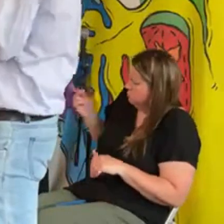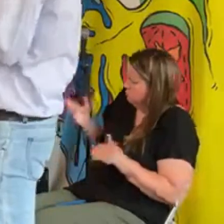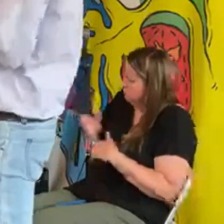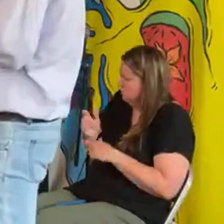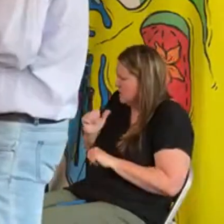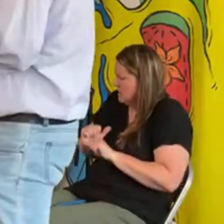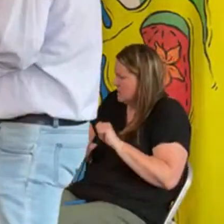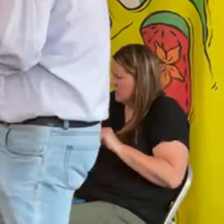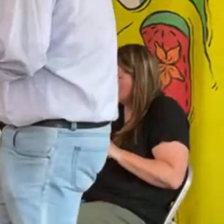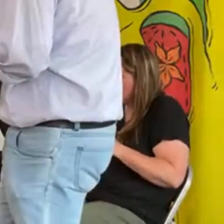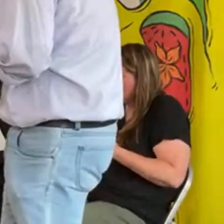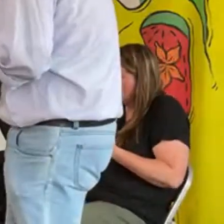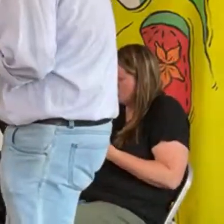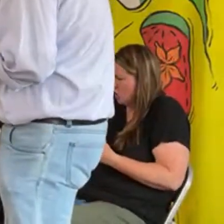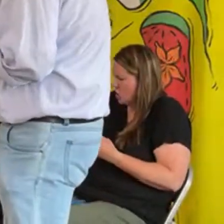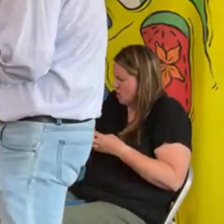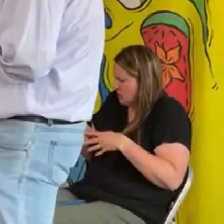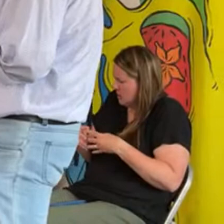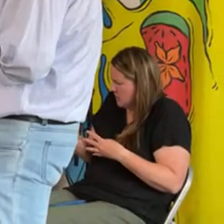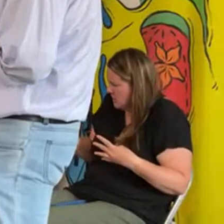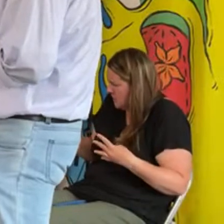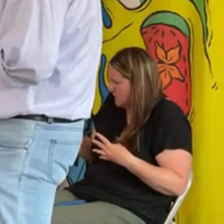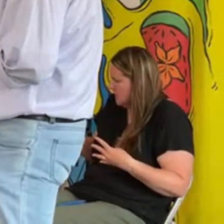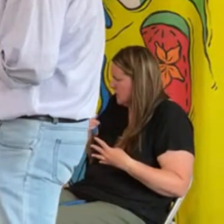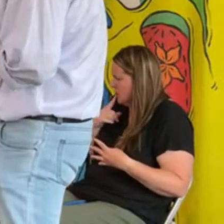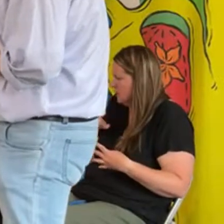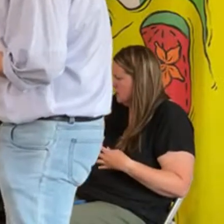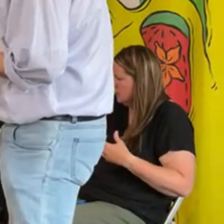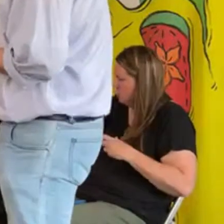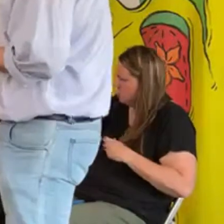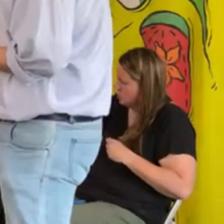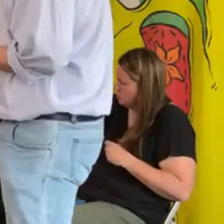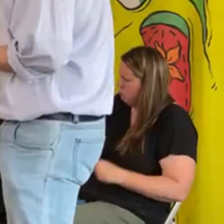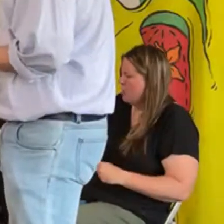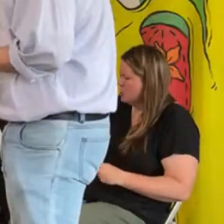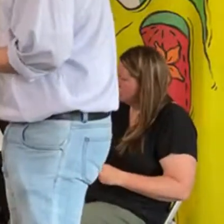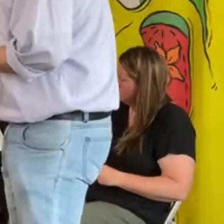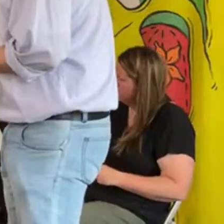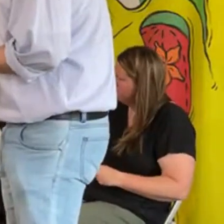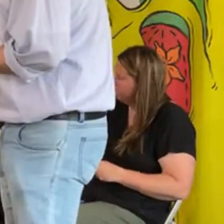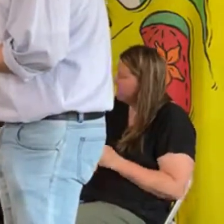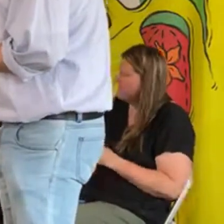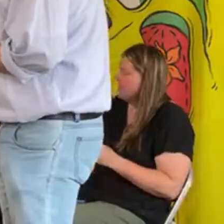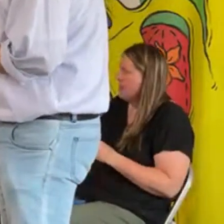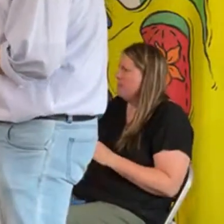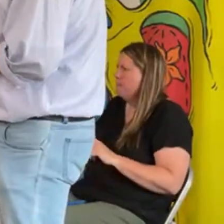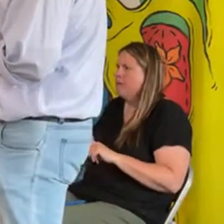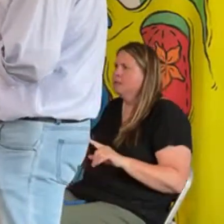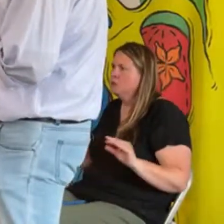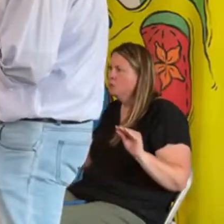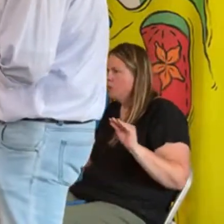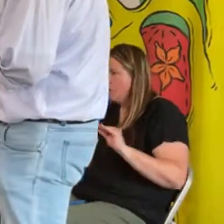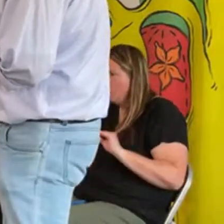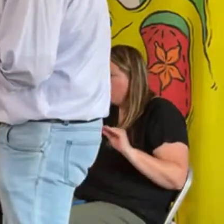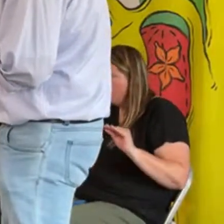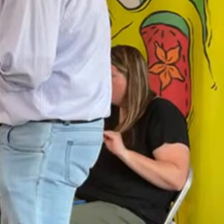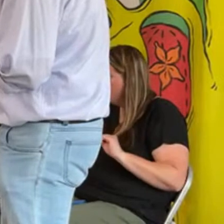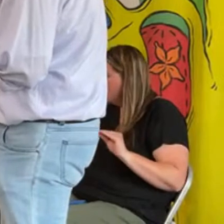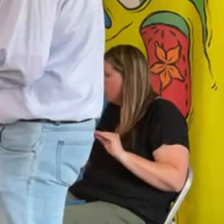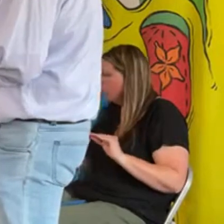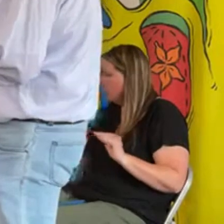Island gates. Be courageous, we say, but no one